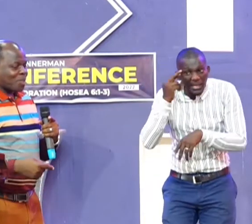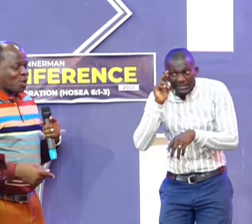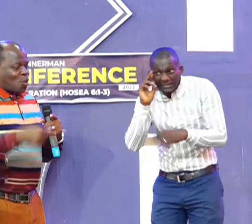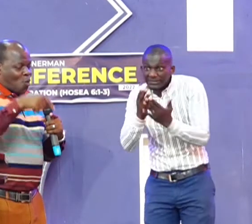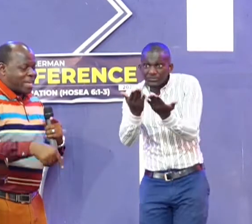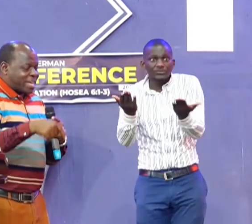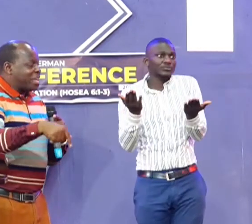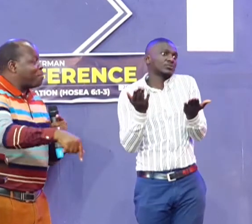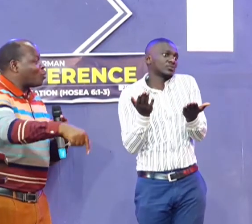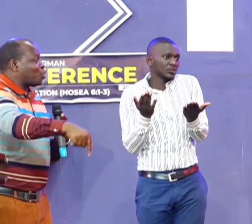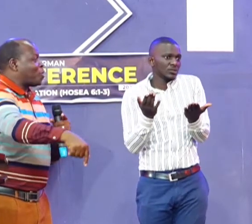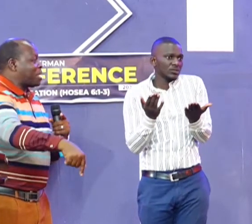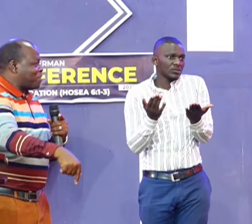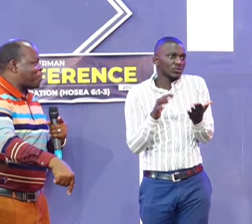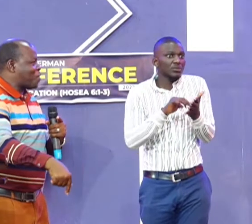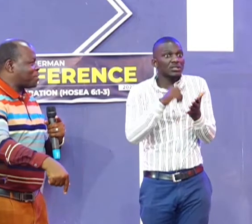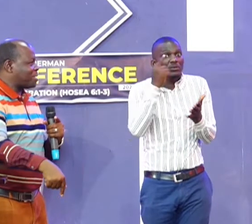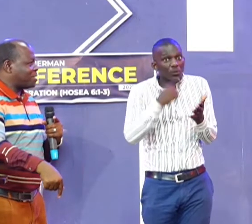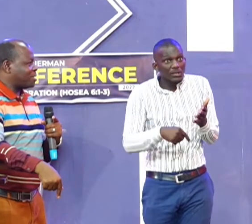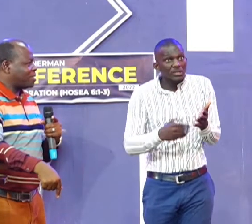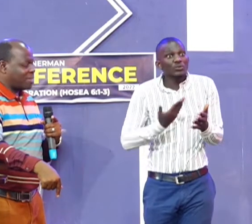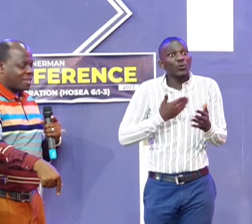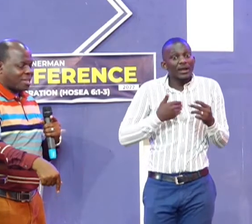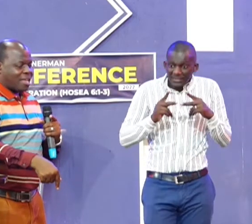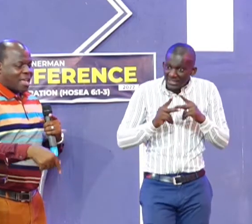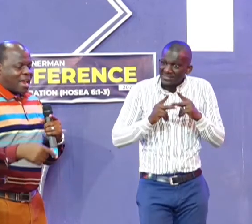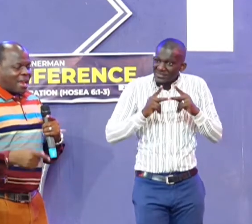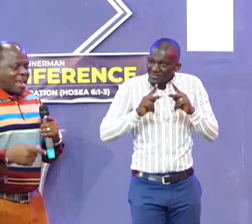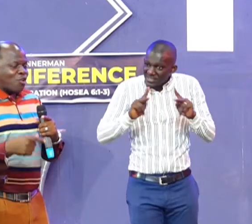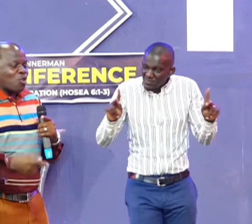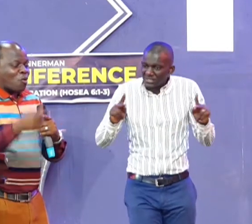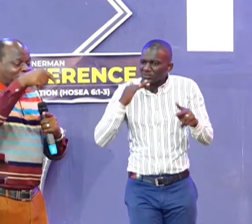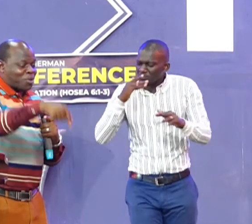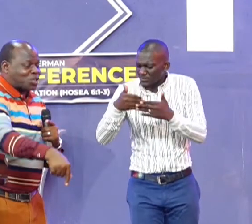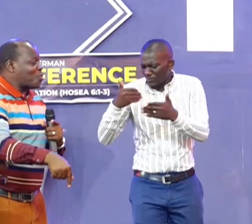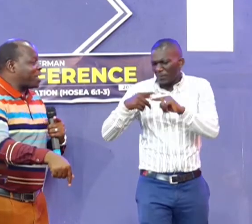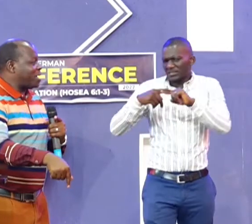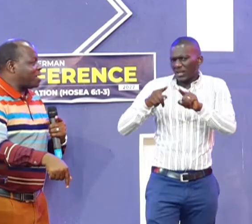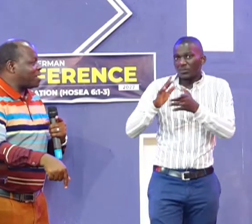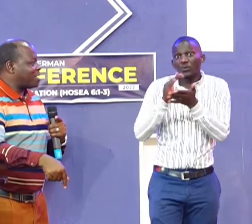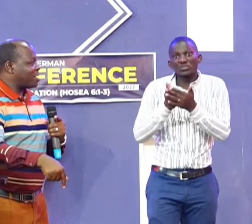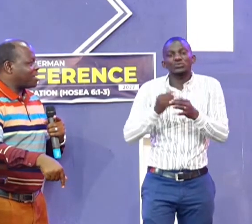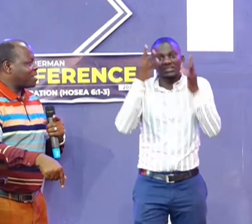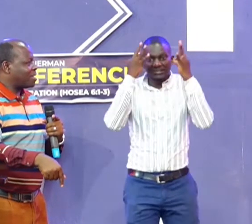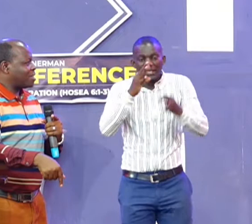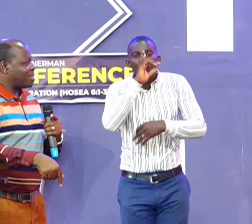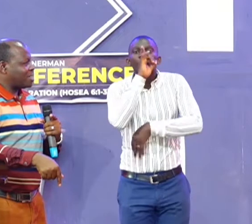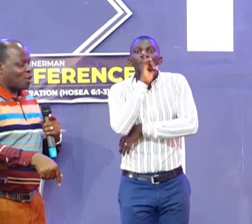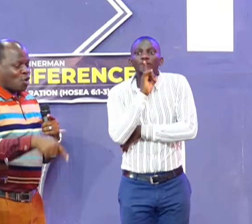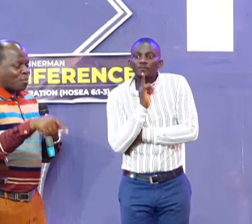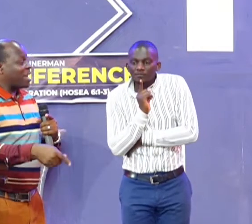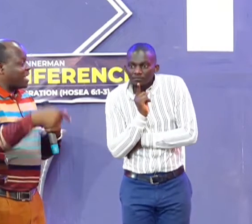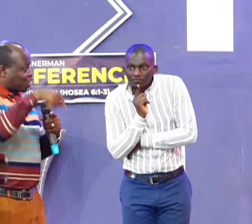in mud. You had the liberty to speak it out before. But because you did not speak